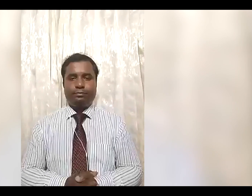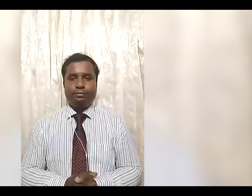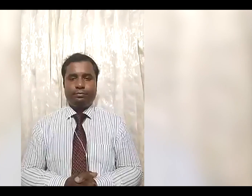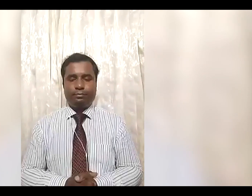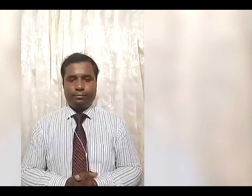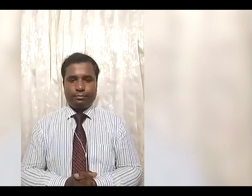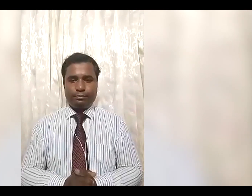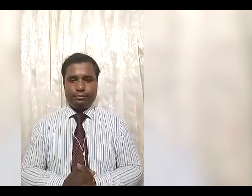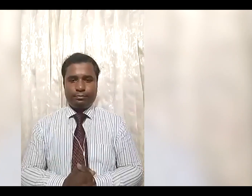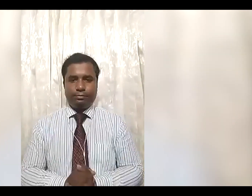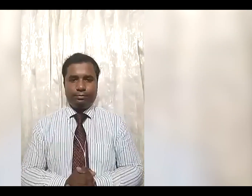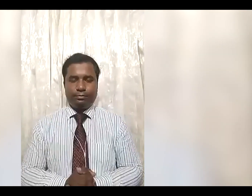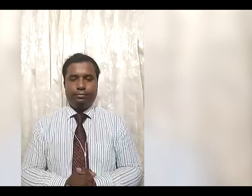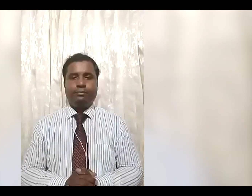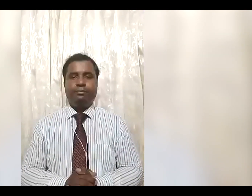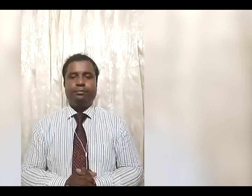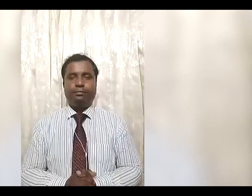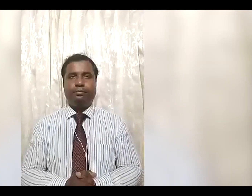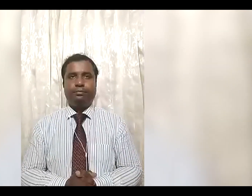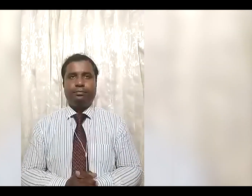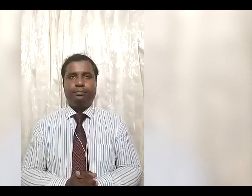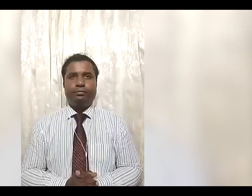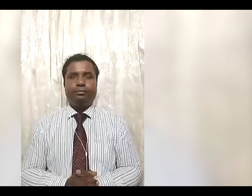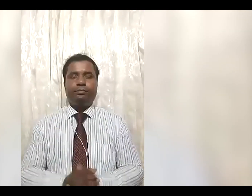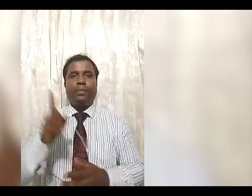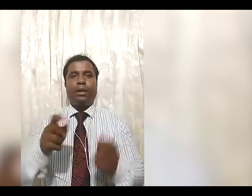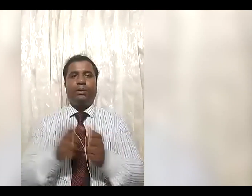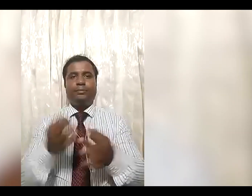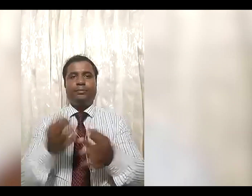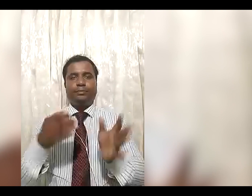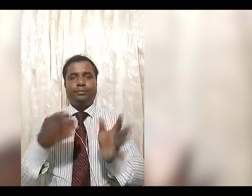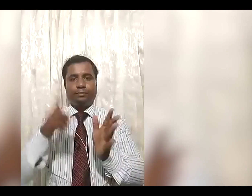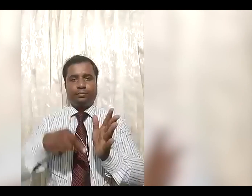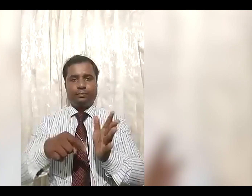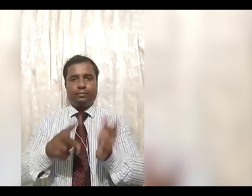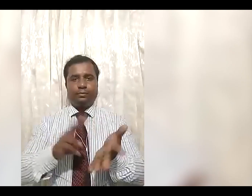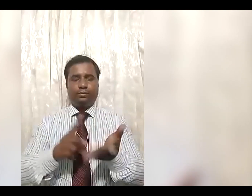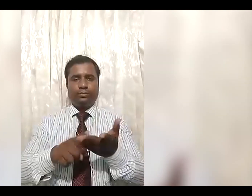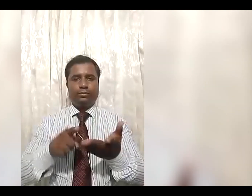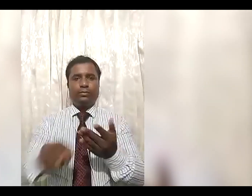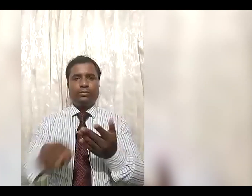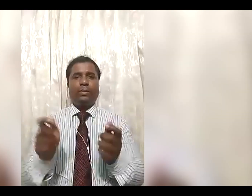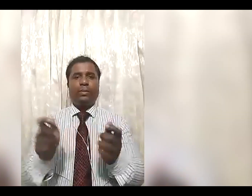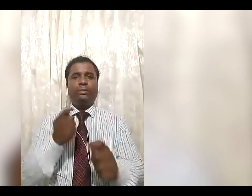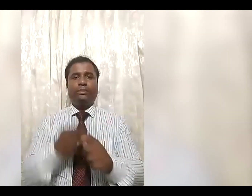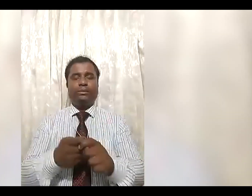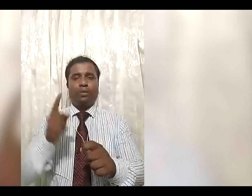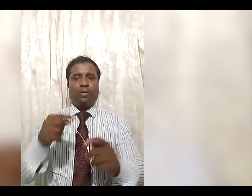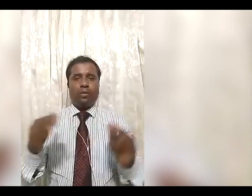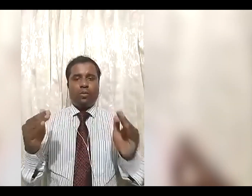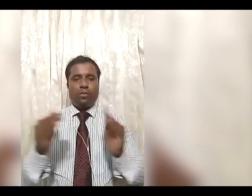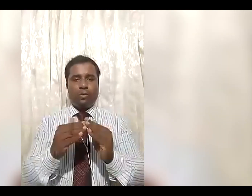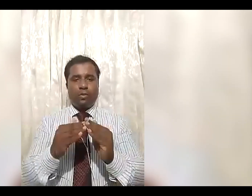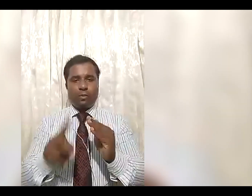system there is at the polling station. And it's also helpful because currently most US states, the vote from home option is